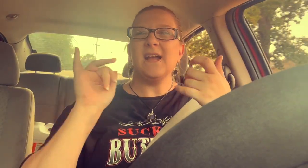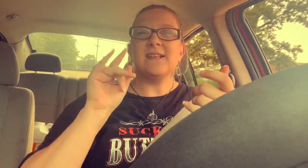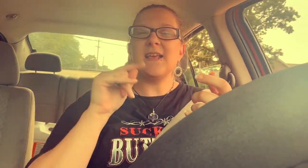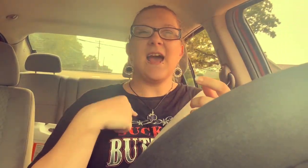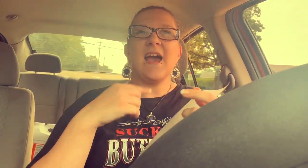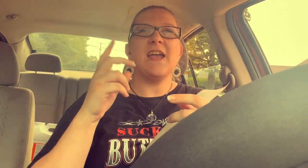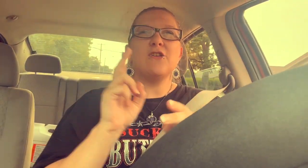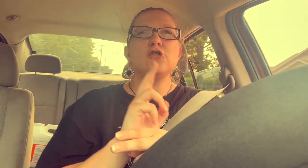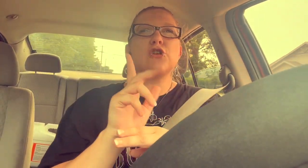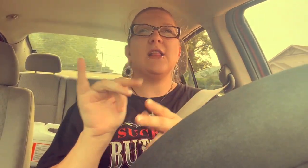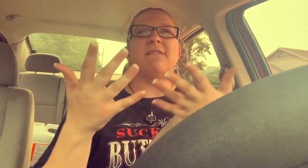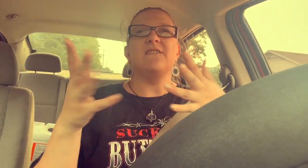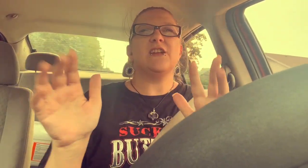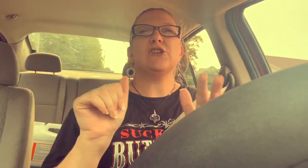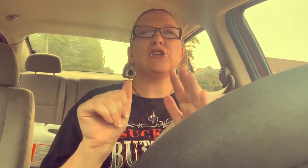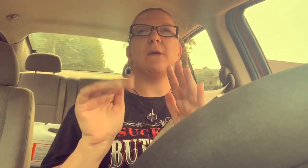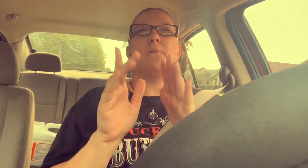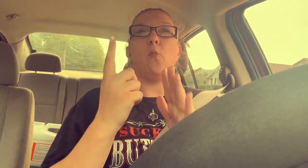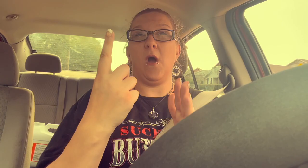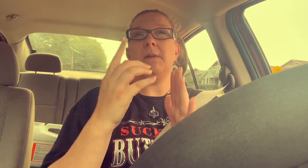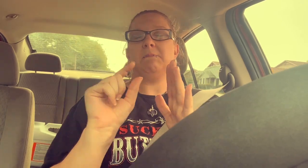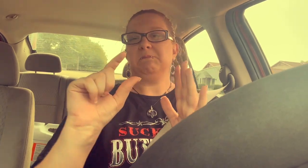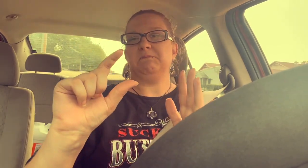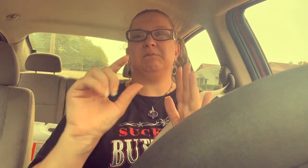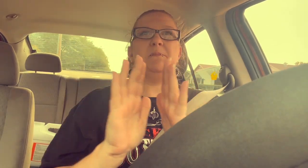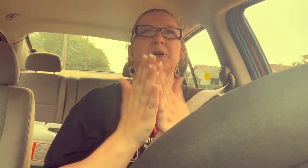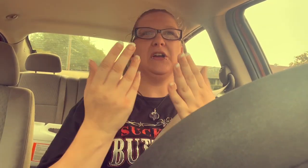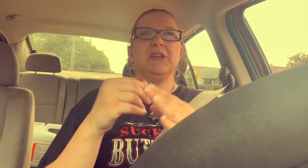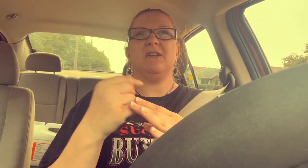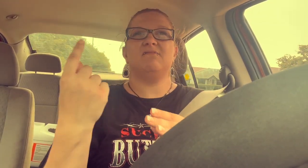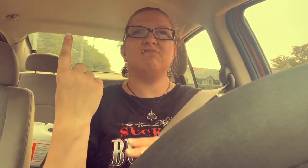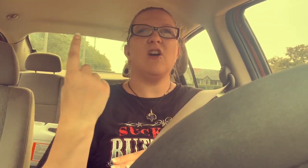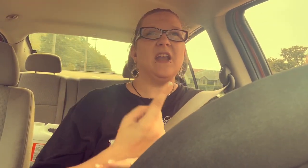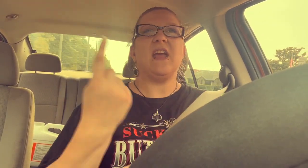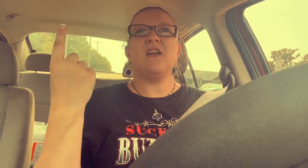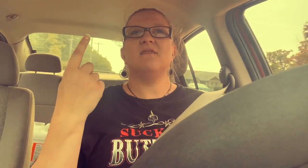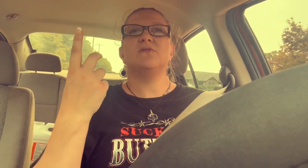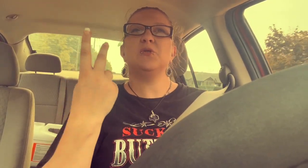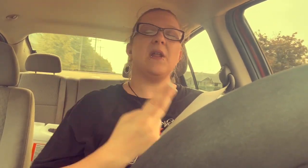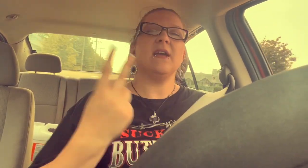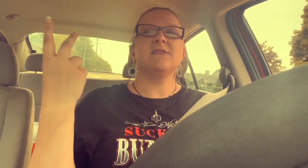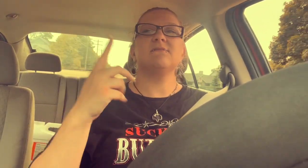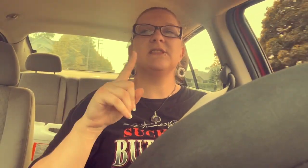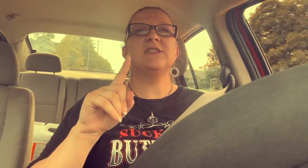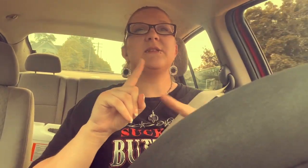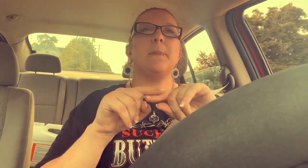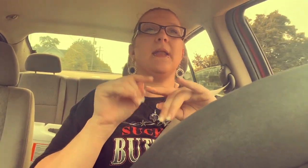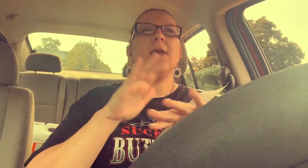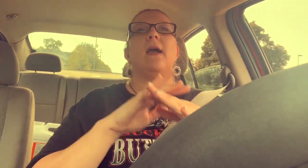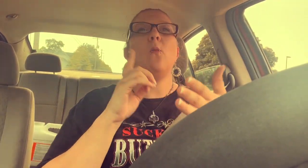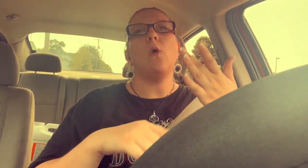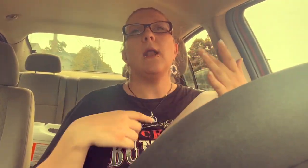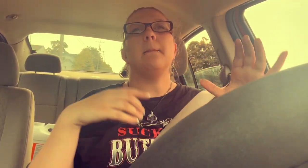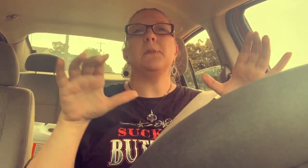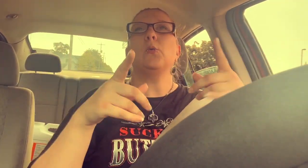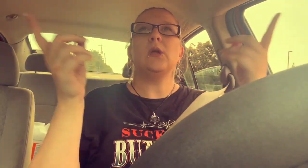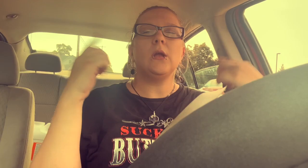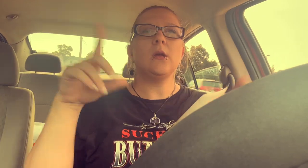Because I usually finish up one book in 1 day, 2 days, depending on what I'm doing, you